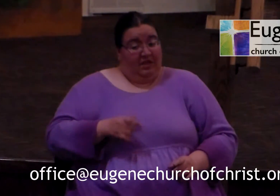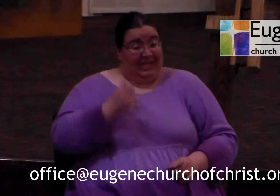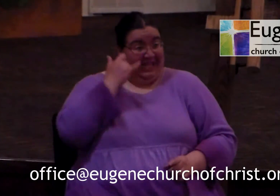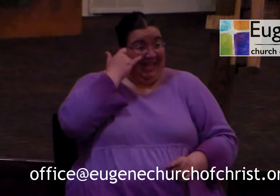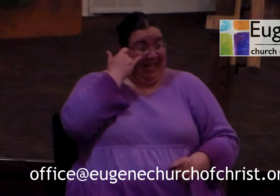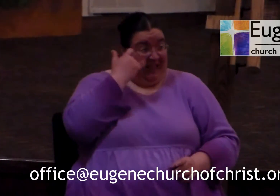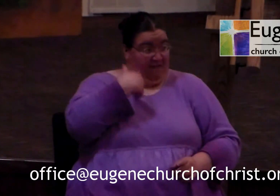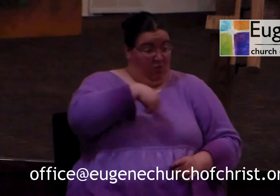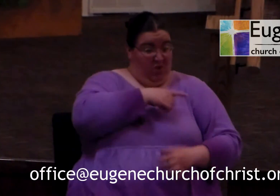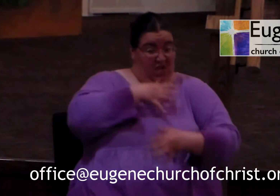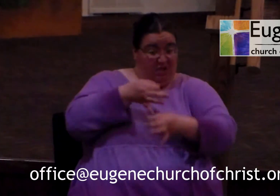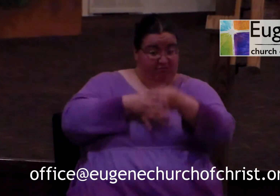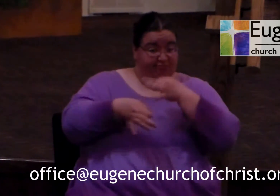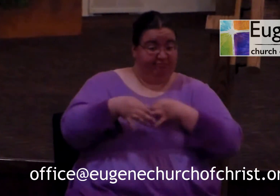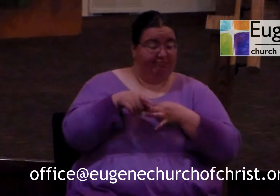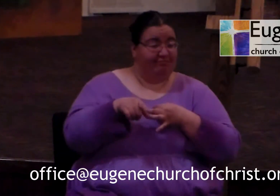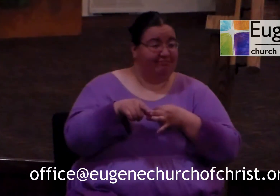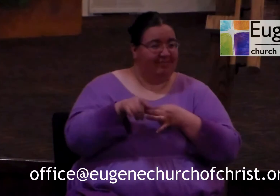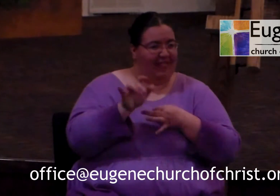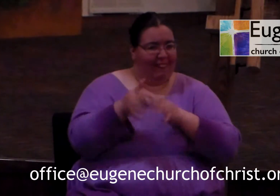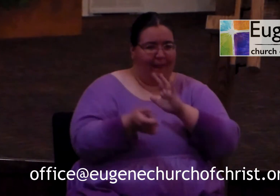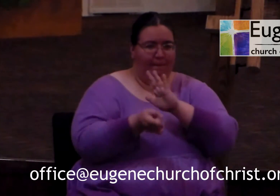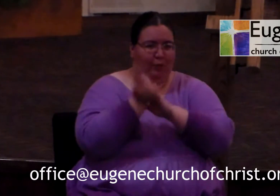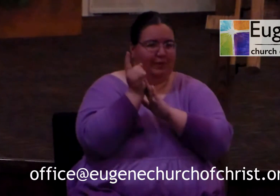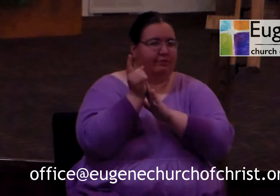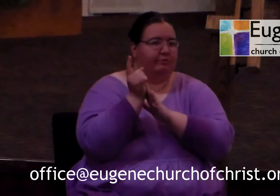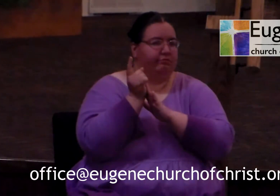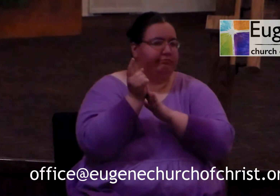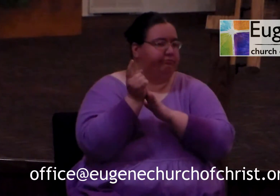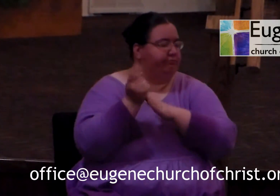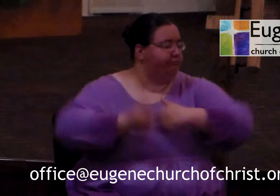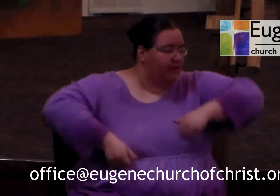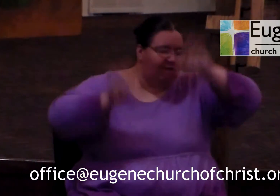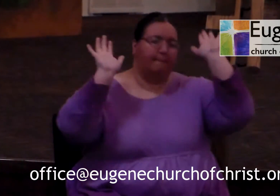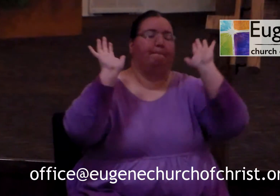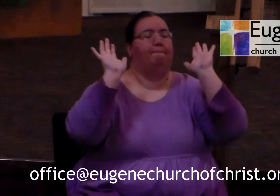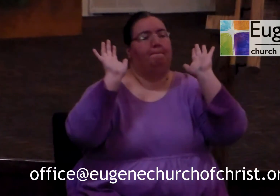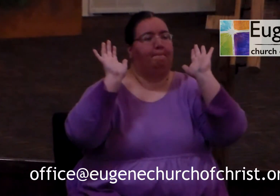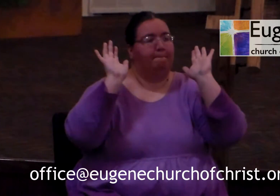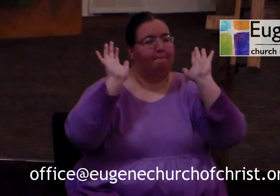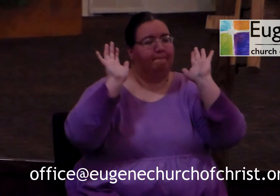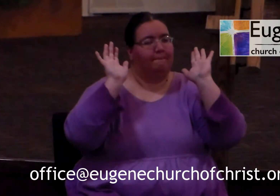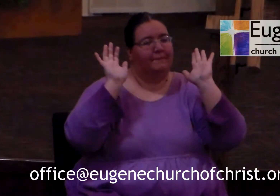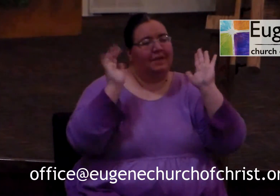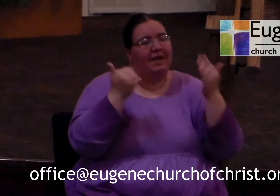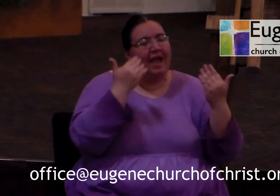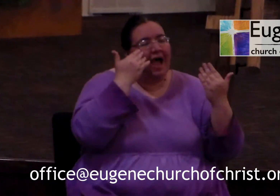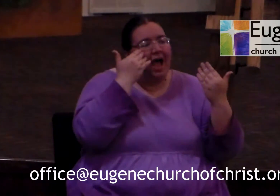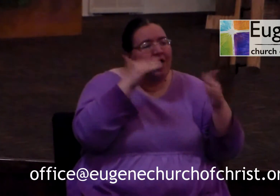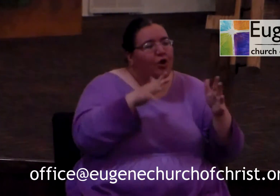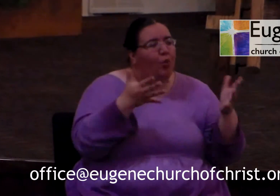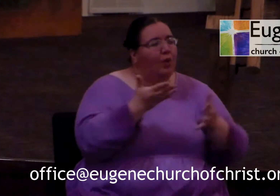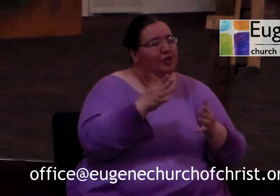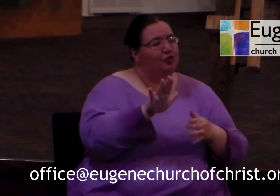And I don't know what your give up moment is. And I think a lot of us have probably had them somewhere along the way, and I like to think we've overcome them or we wouldn't be here this